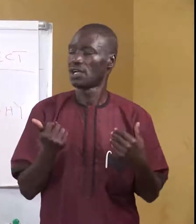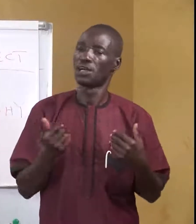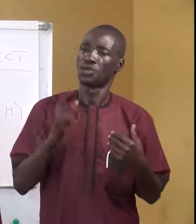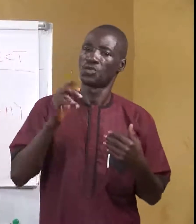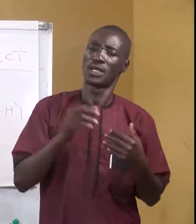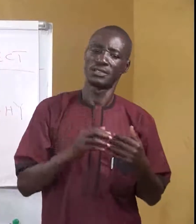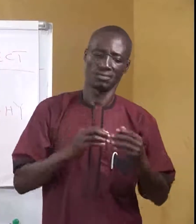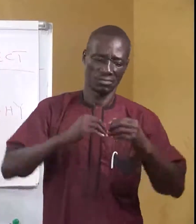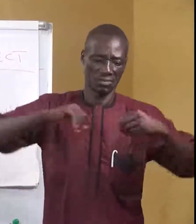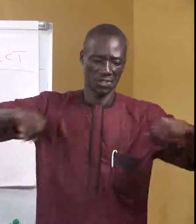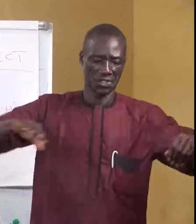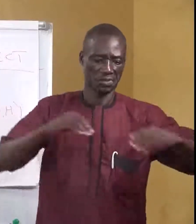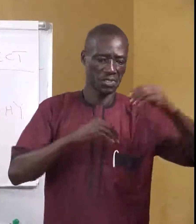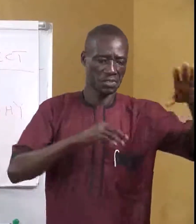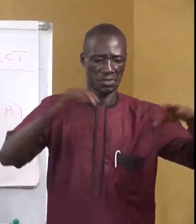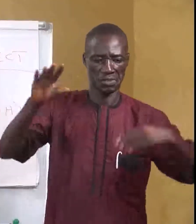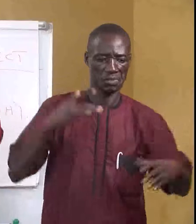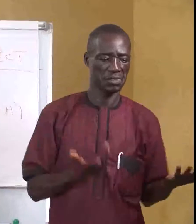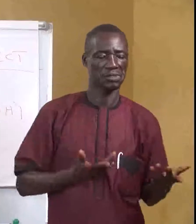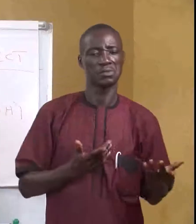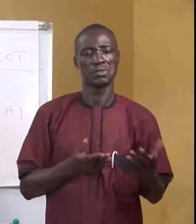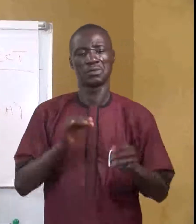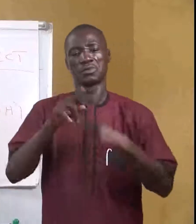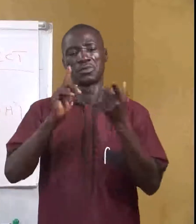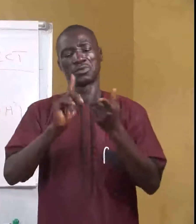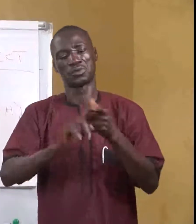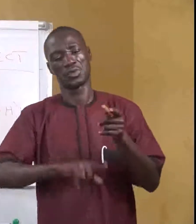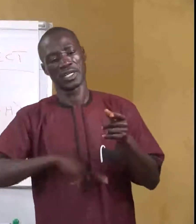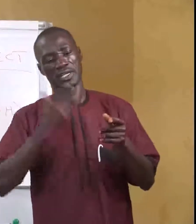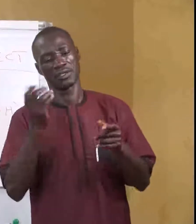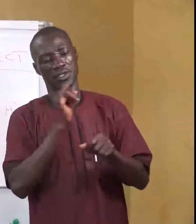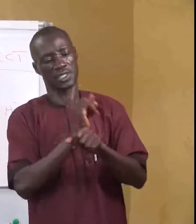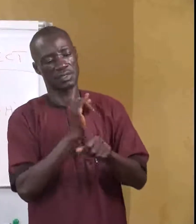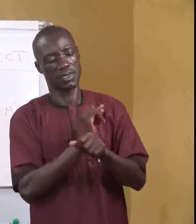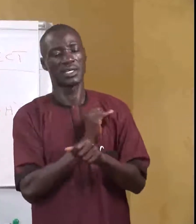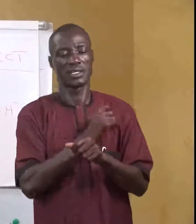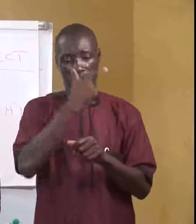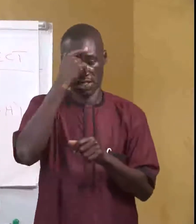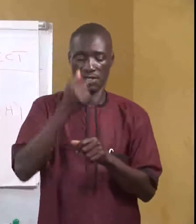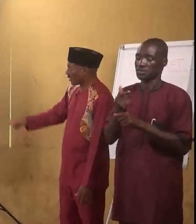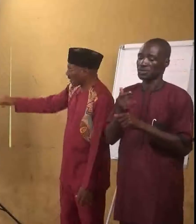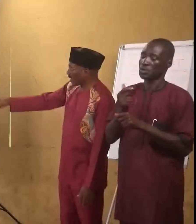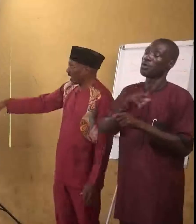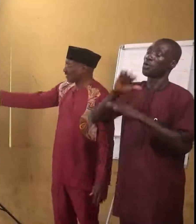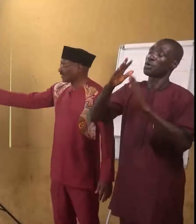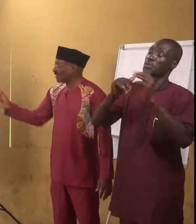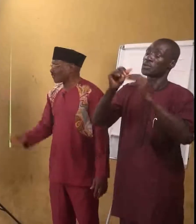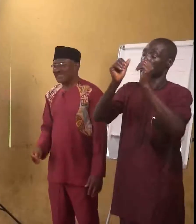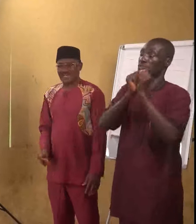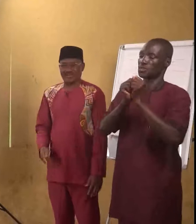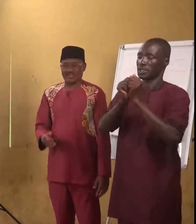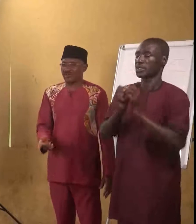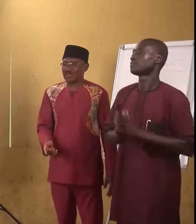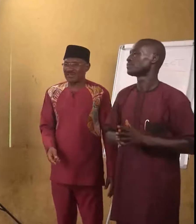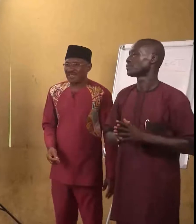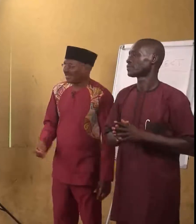together. Places like Kano, when you go to places like Lagos, Ibadan, are very common like that. Now I said dispersed